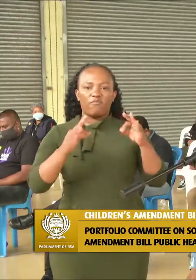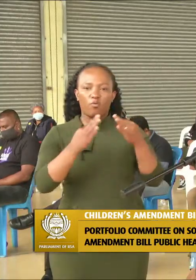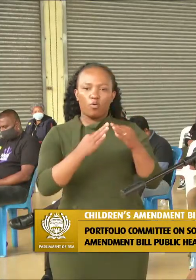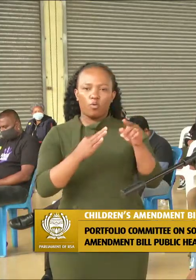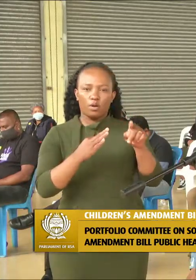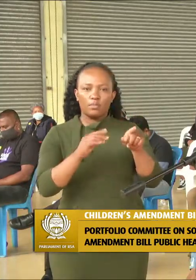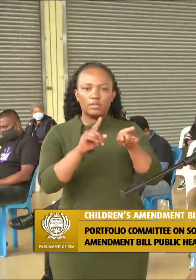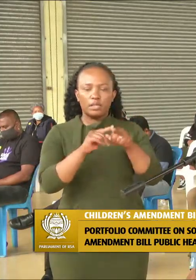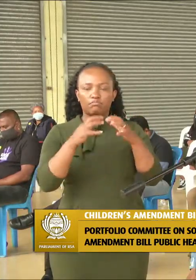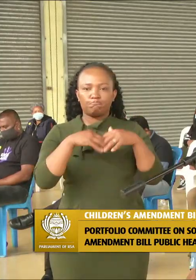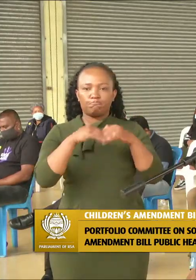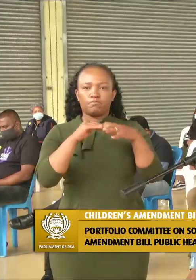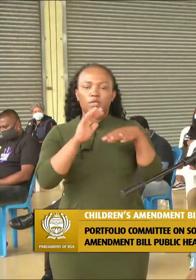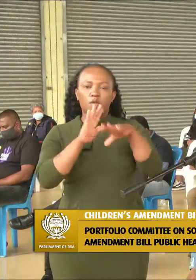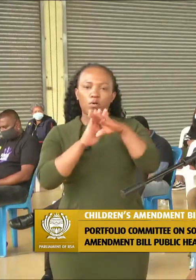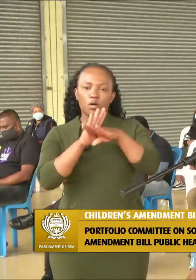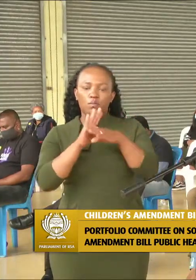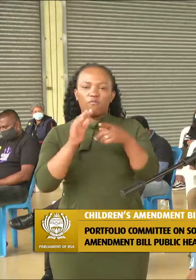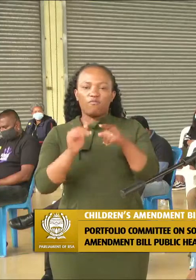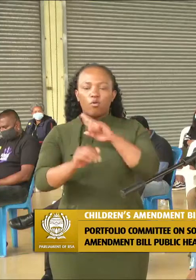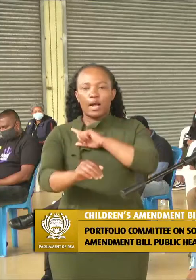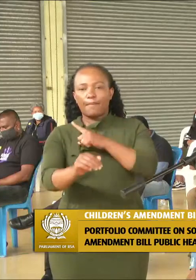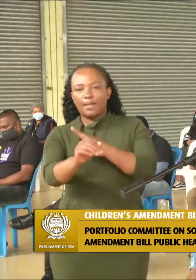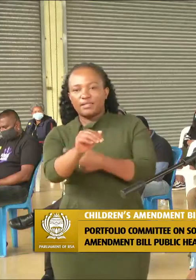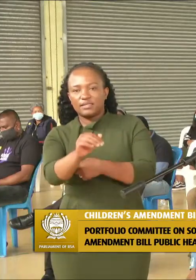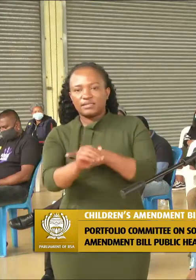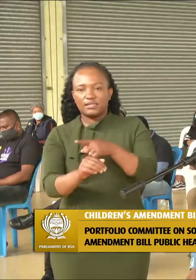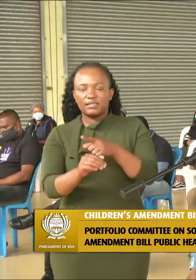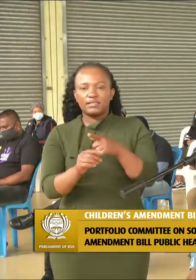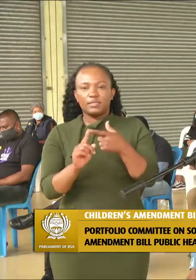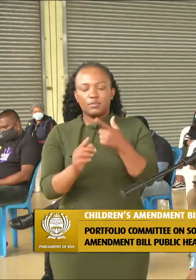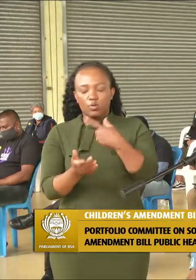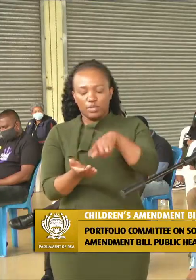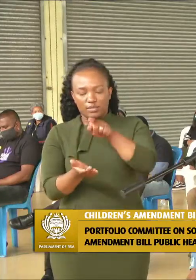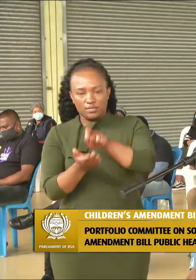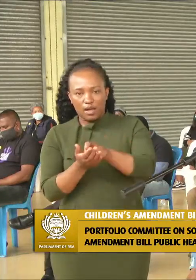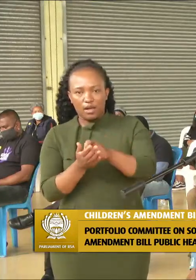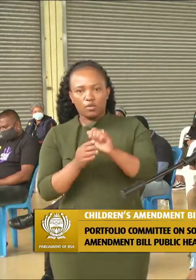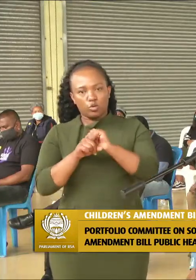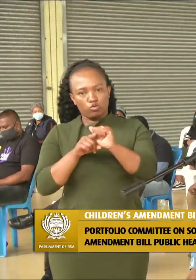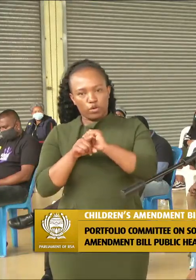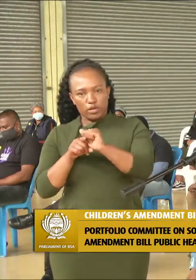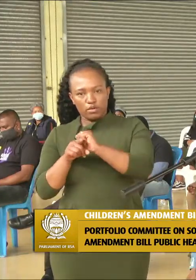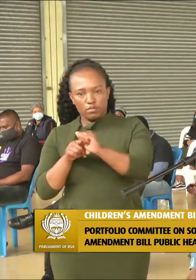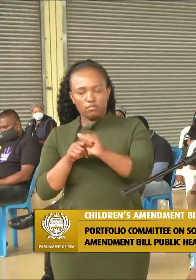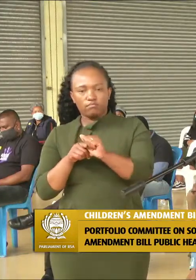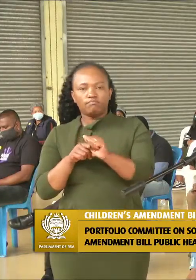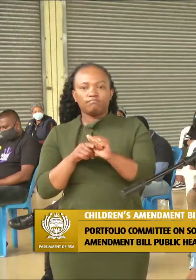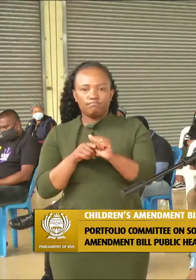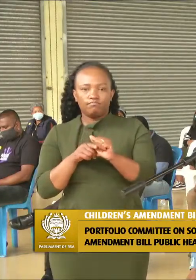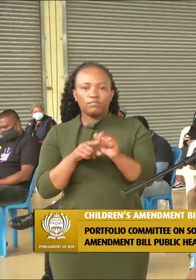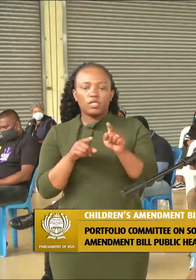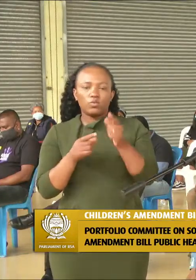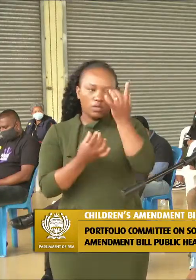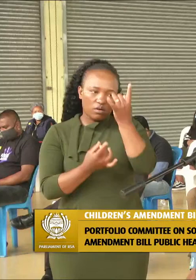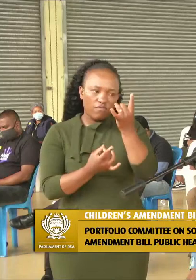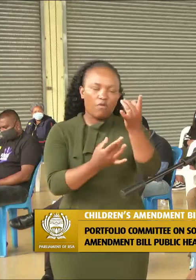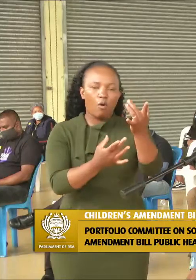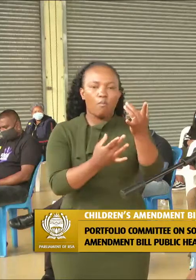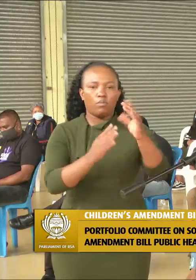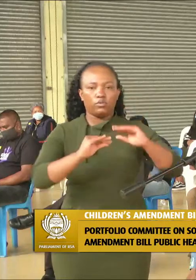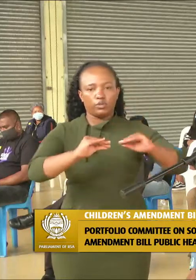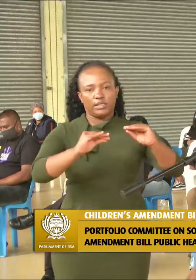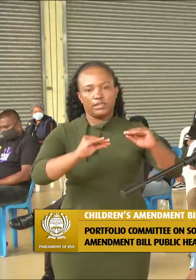programs la esicapacity sign khona sitholelelana ulwazi ukuze sihambe siyolibeka lapha ebantwaneni.